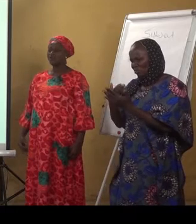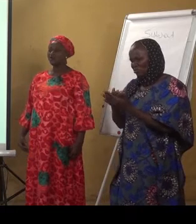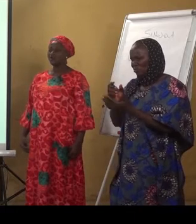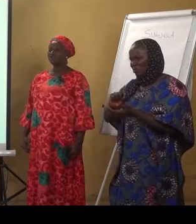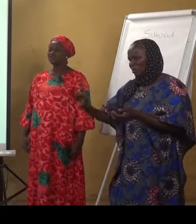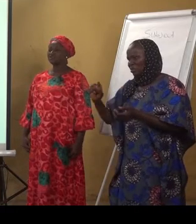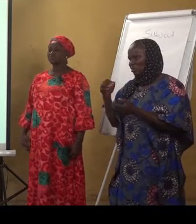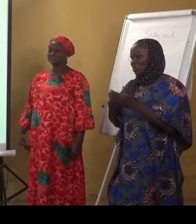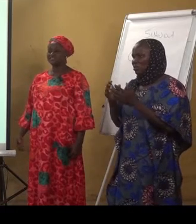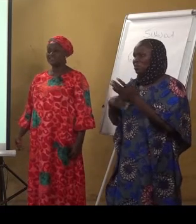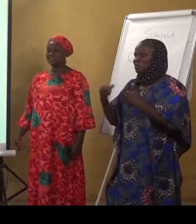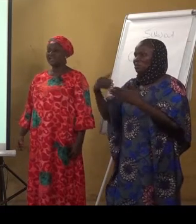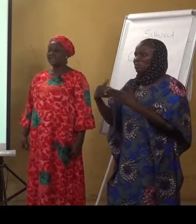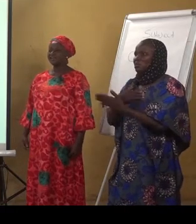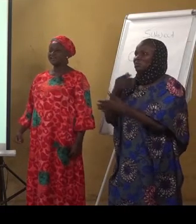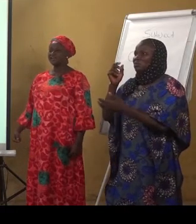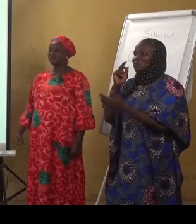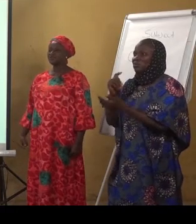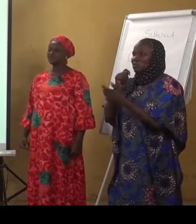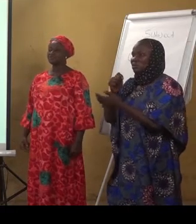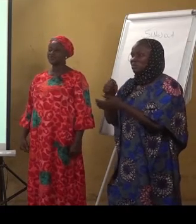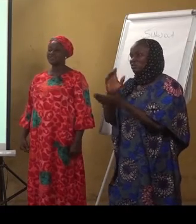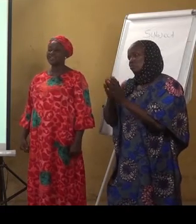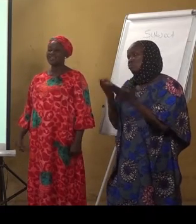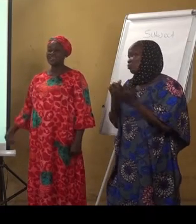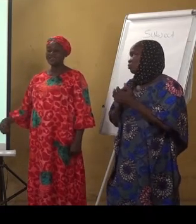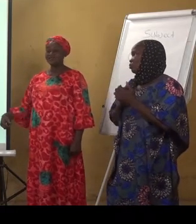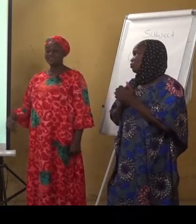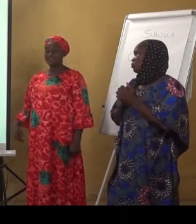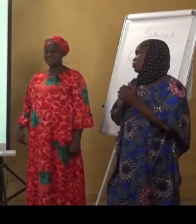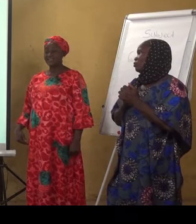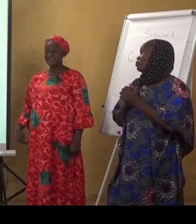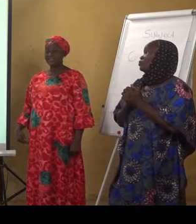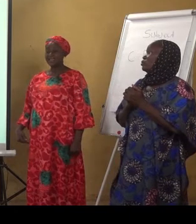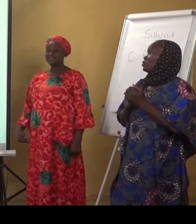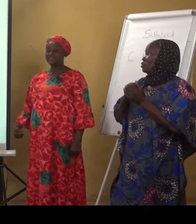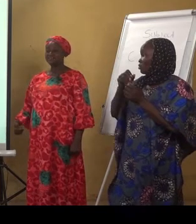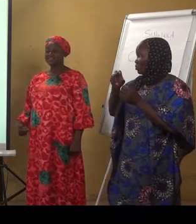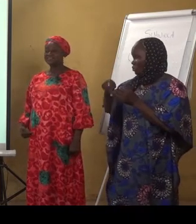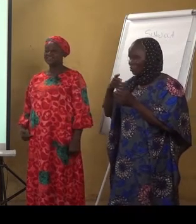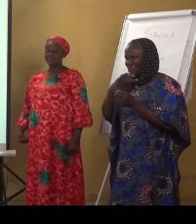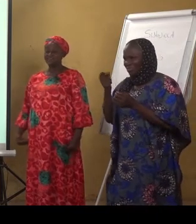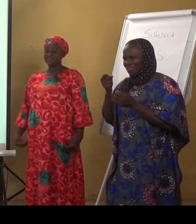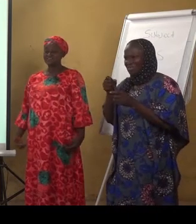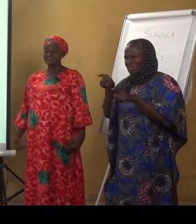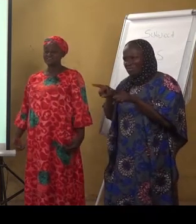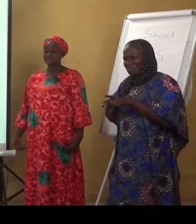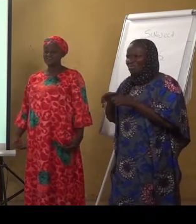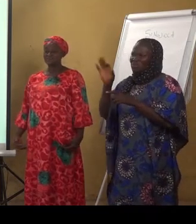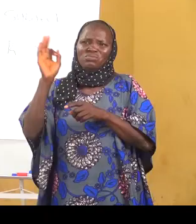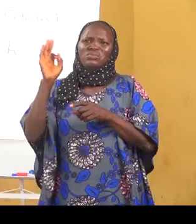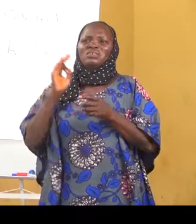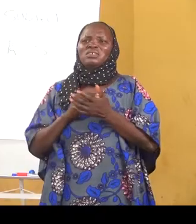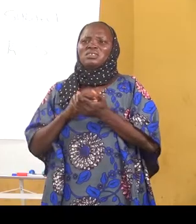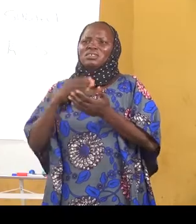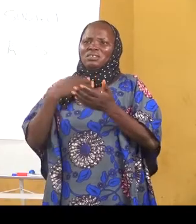Now, Paul was preaching, and Philemon was equally a preacher. And it means in our various churches today,